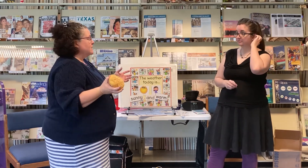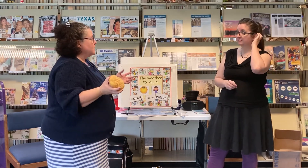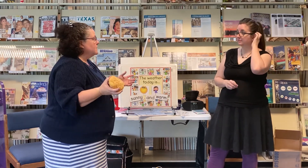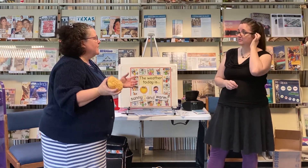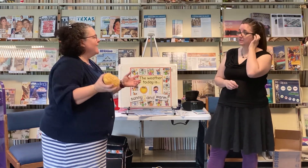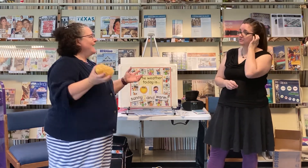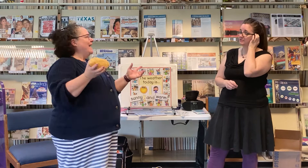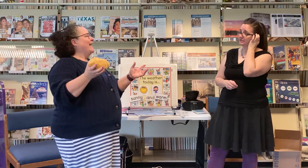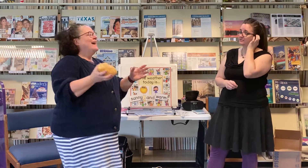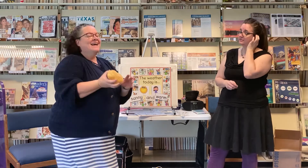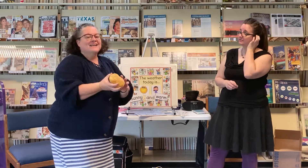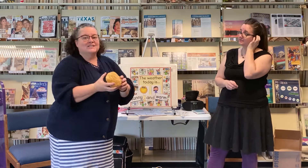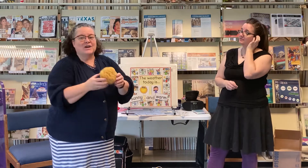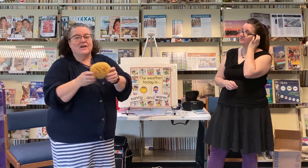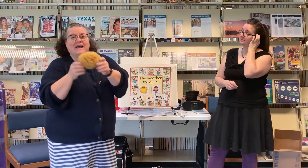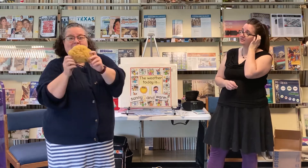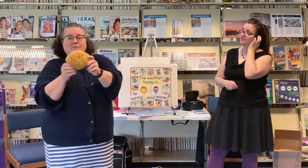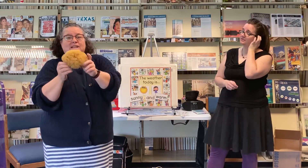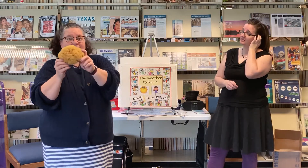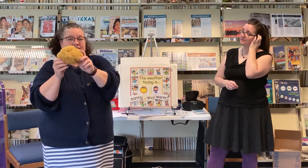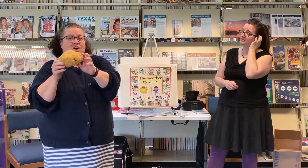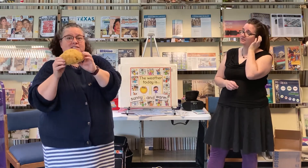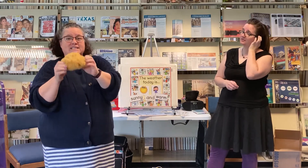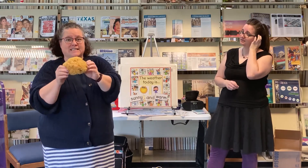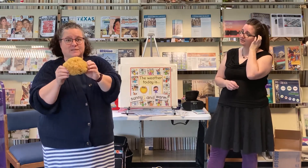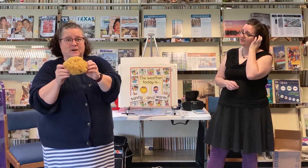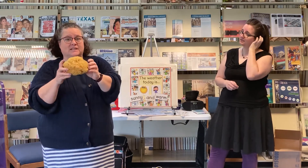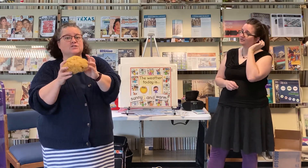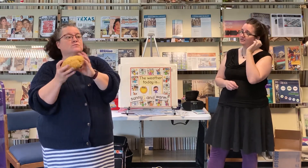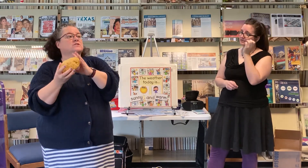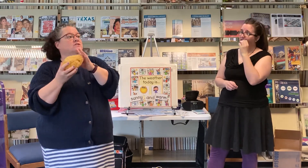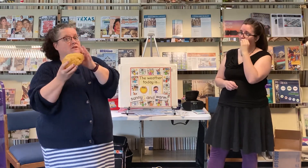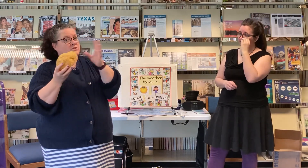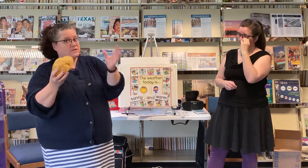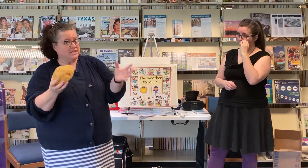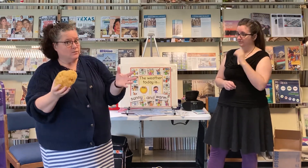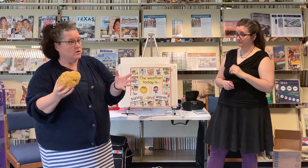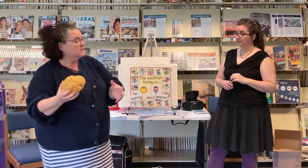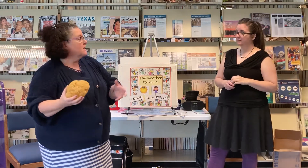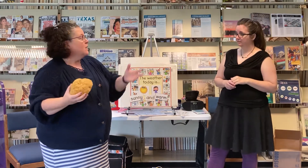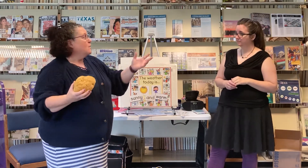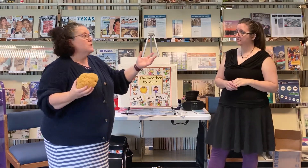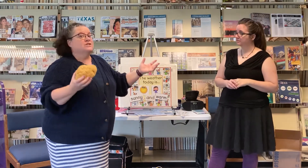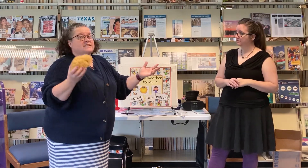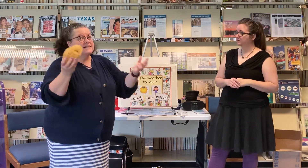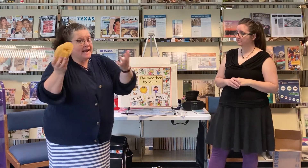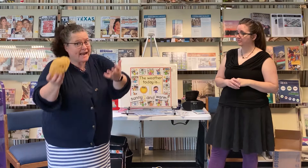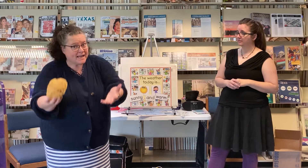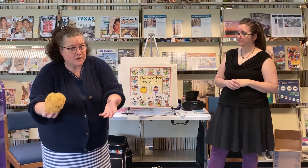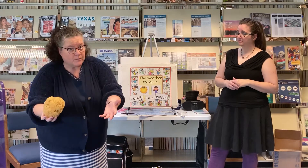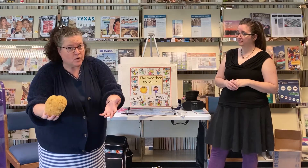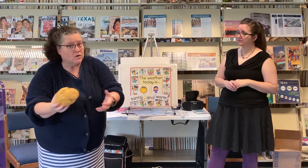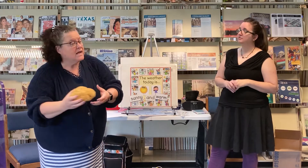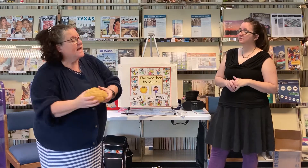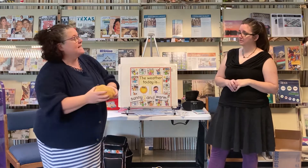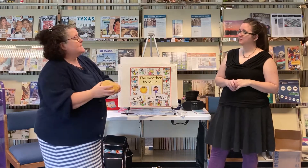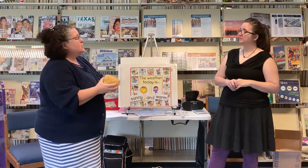breakable. That's good. So anyway, this is called a sea sponge, which is also sea wool, mm-hmm. which is an animal. And did you